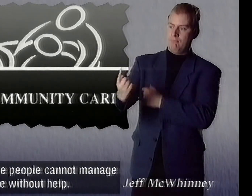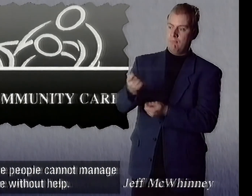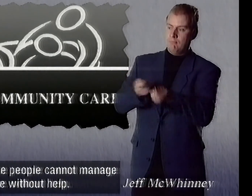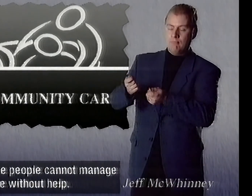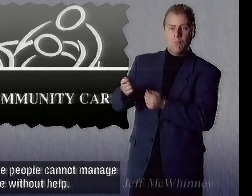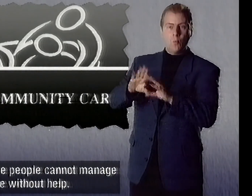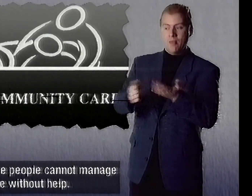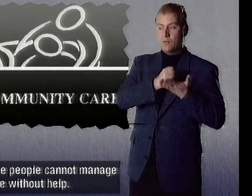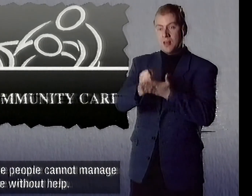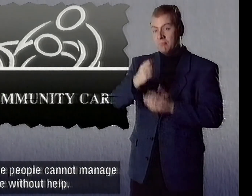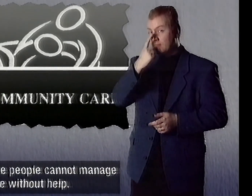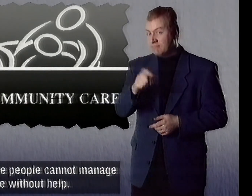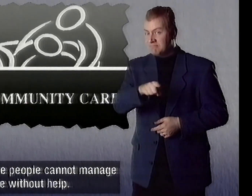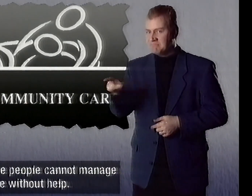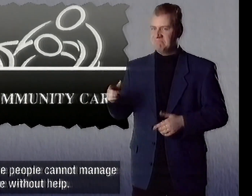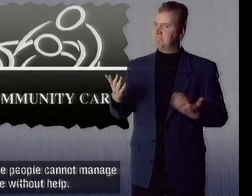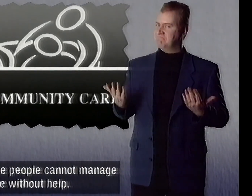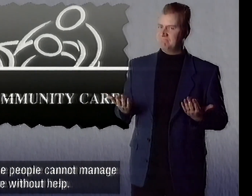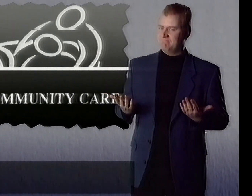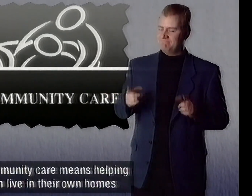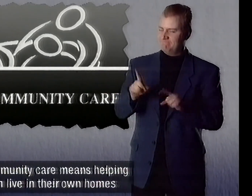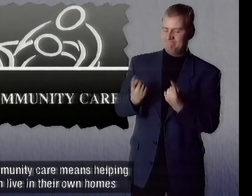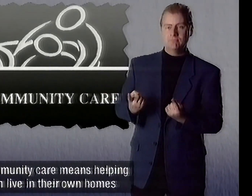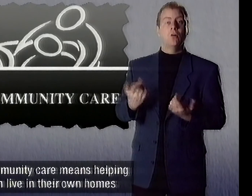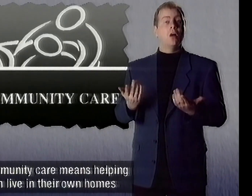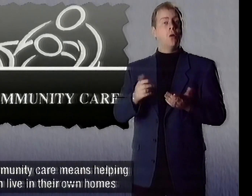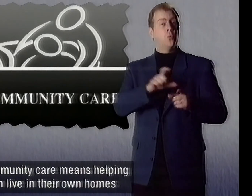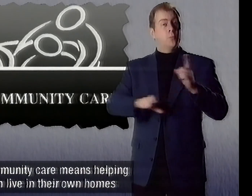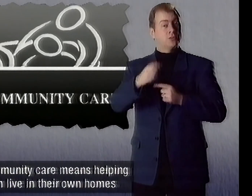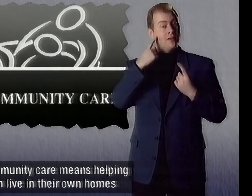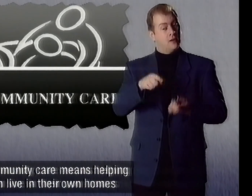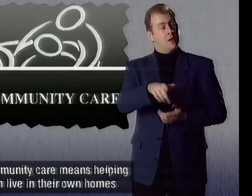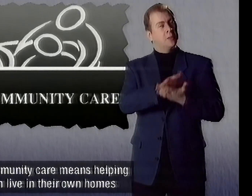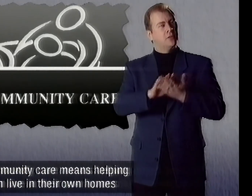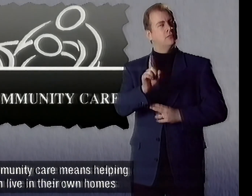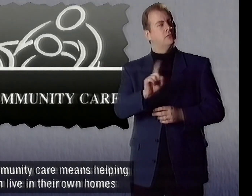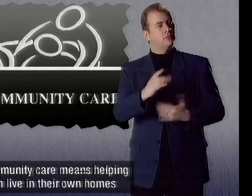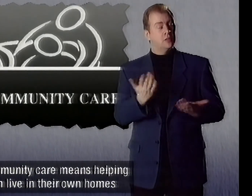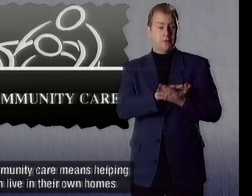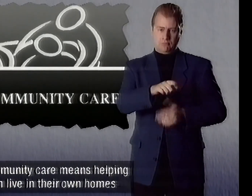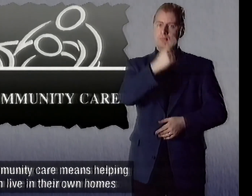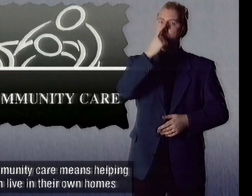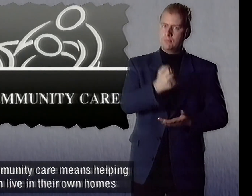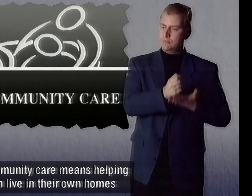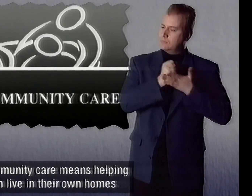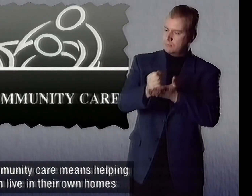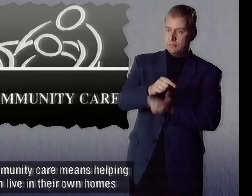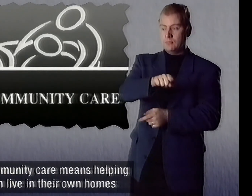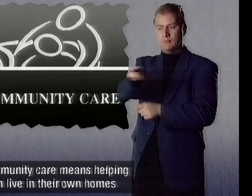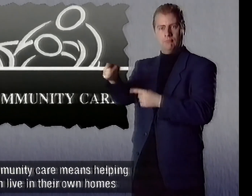Some people cannot manage on their own without help. Community care means helping them to live in the community in their